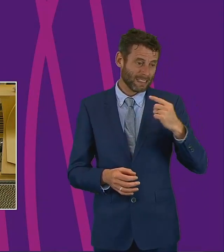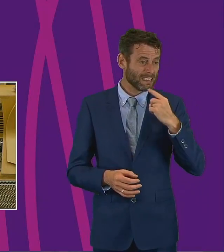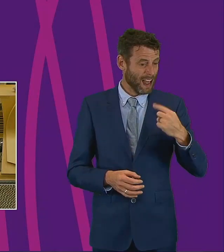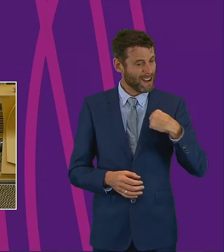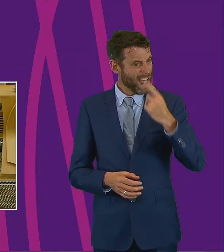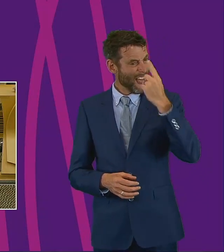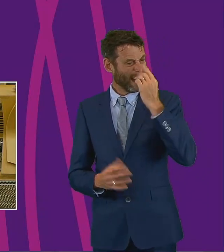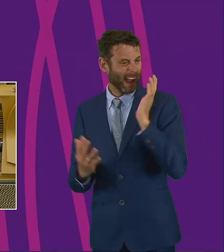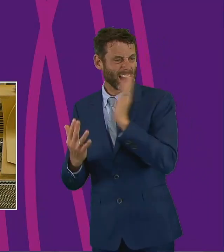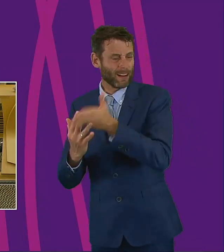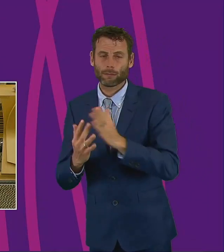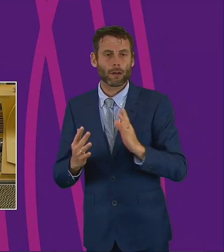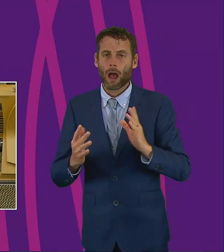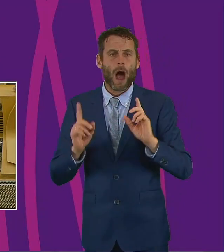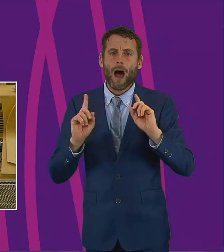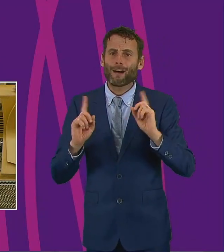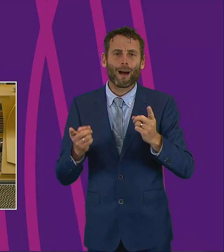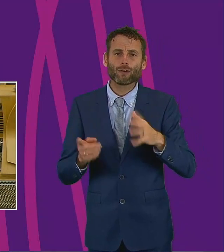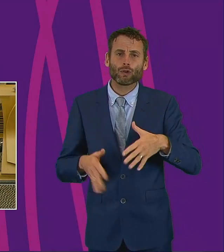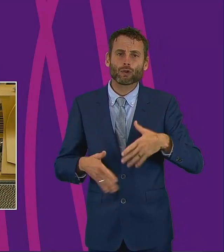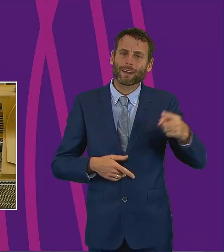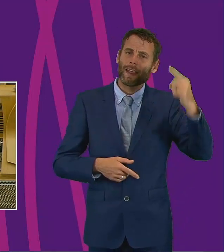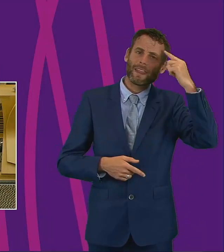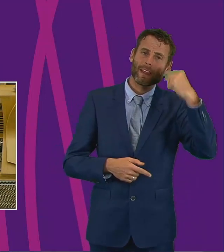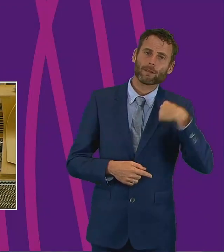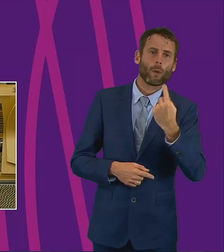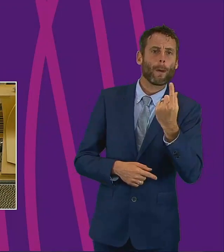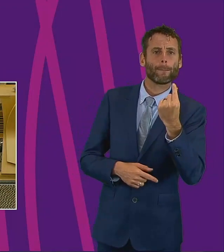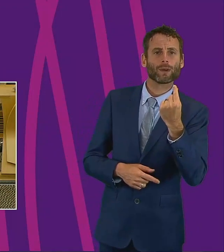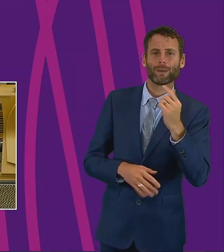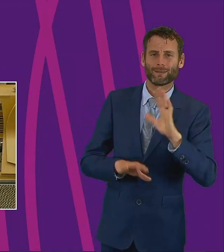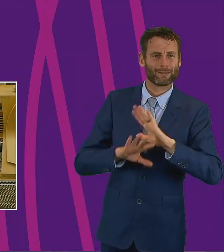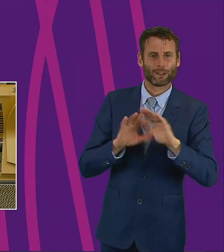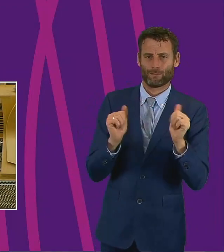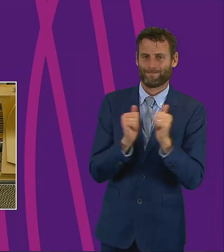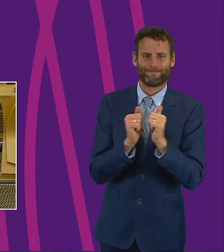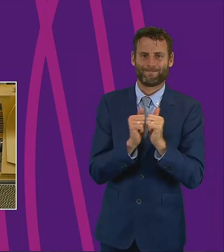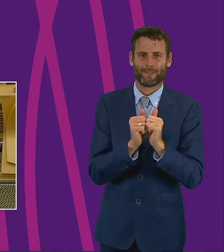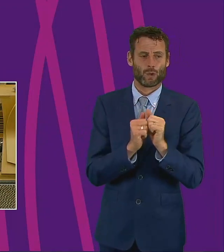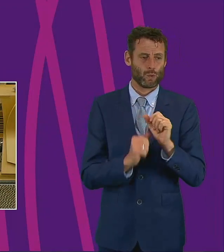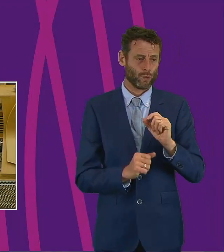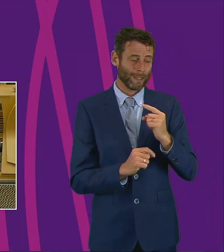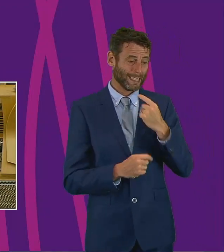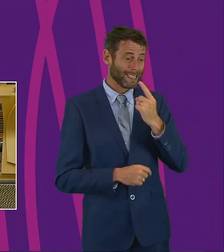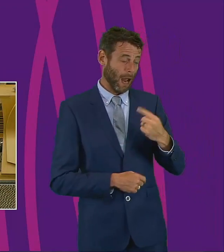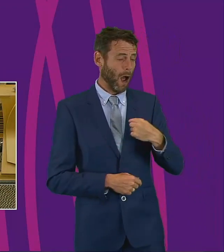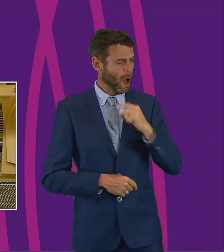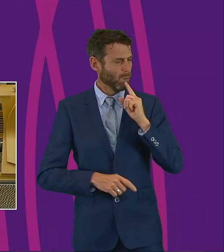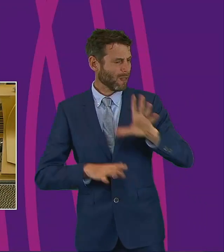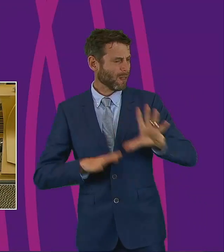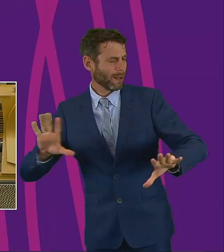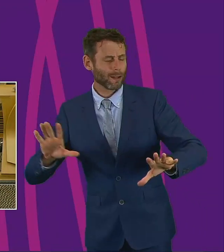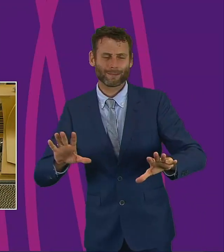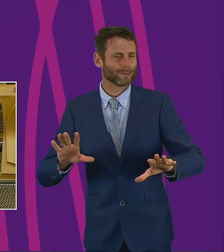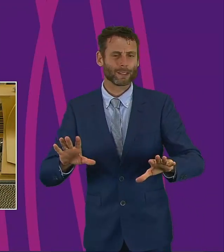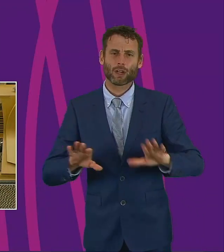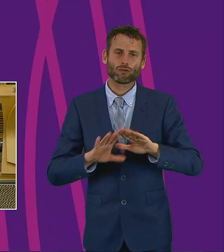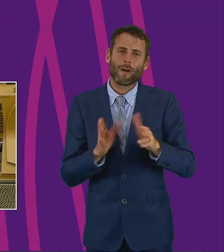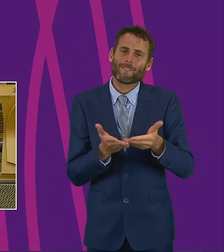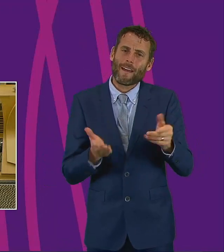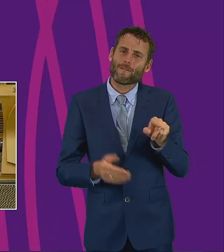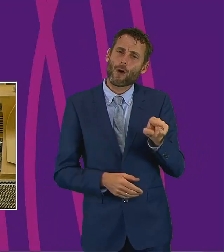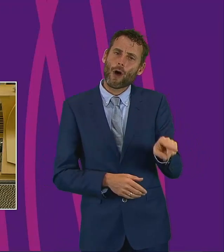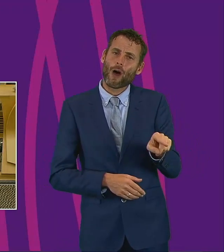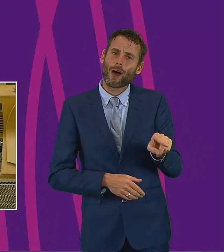can reasonably do in the context of criminal investigations. I don't think that would be fair to her or fair to her family, although I